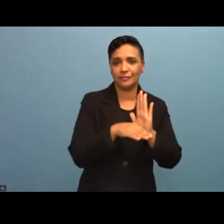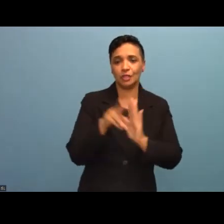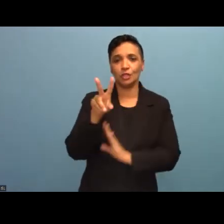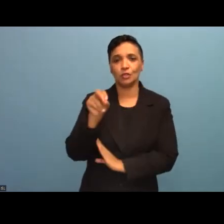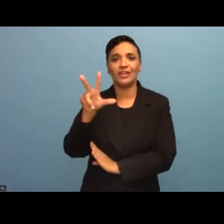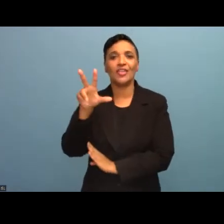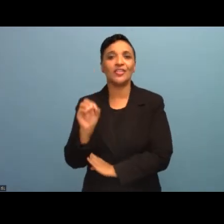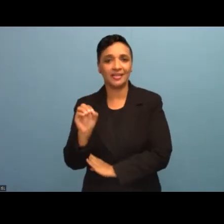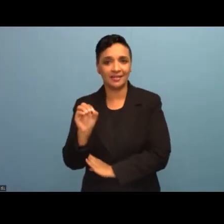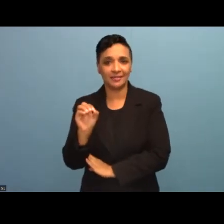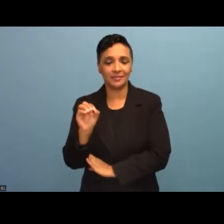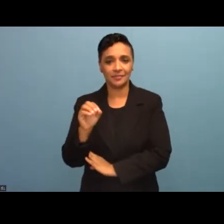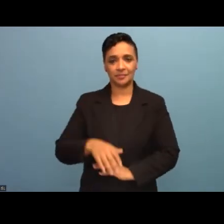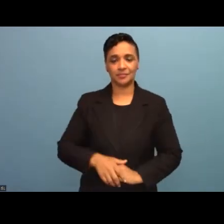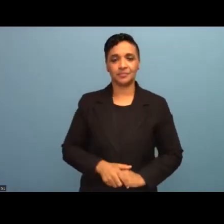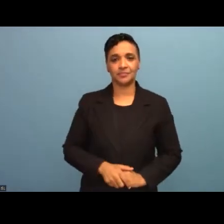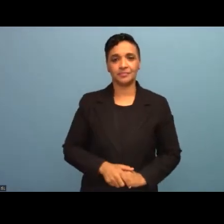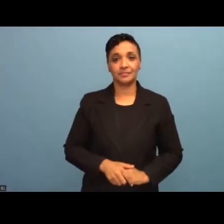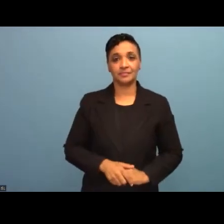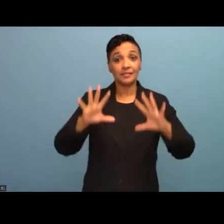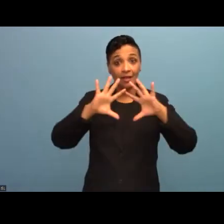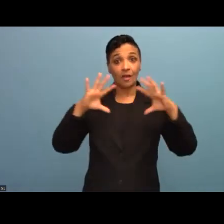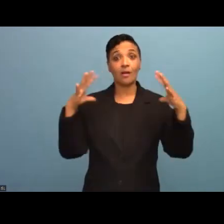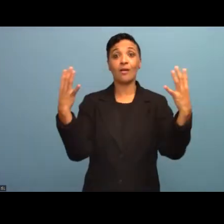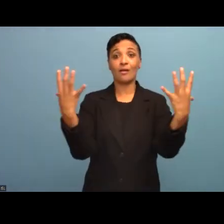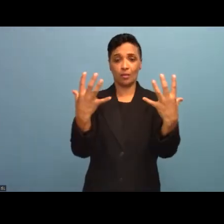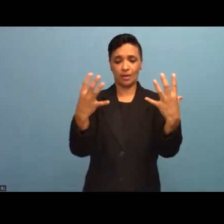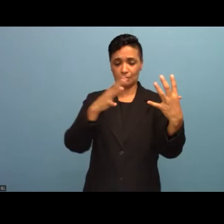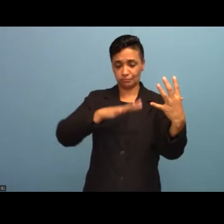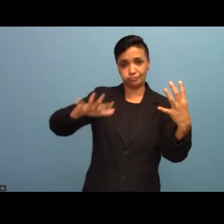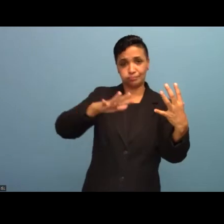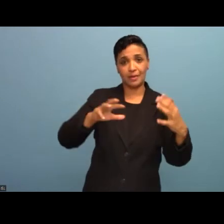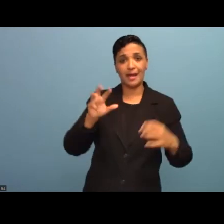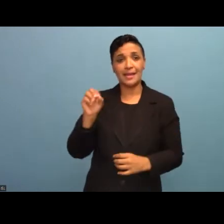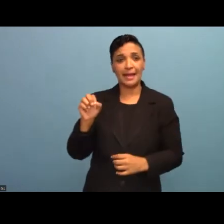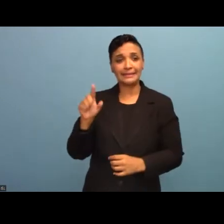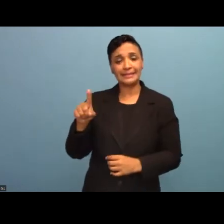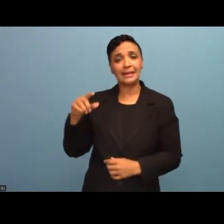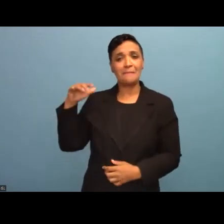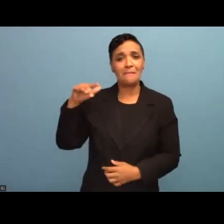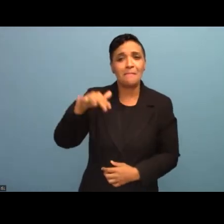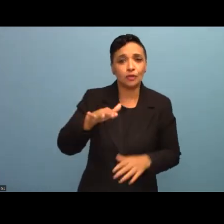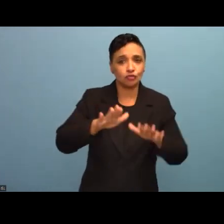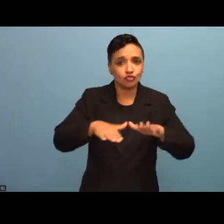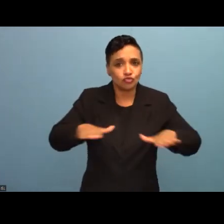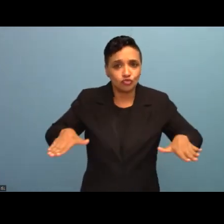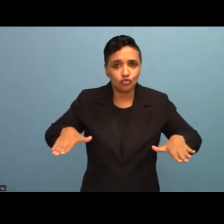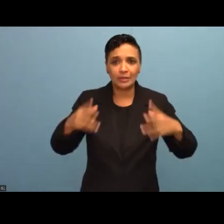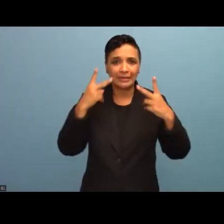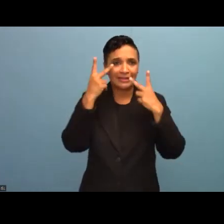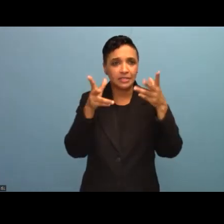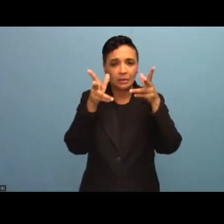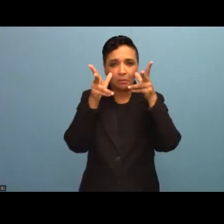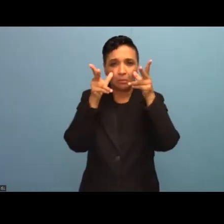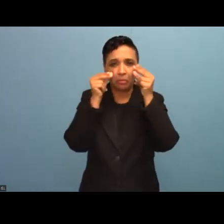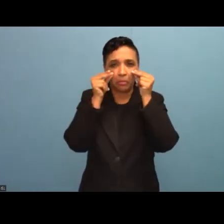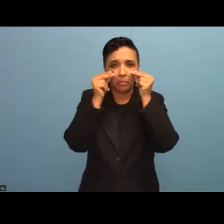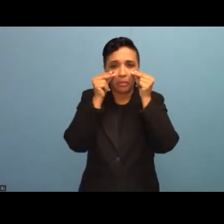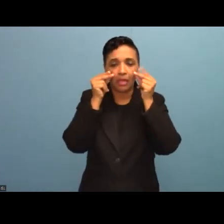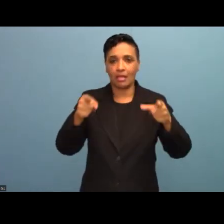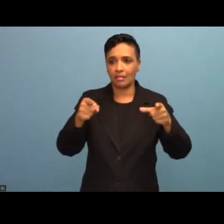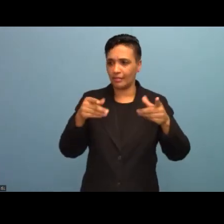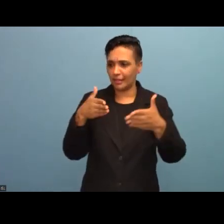Development. Globally, over 90 million children live with vision loss, which inhibits their learning,